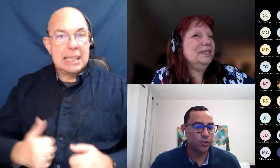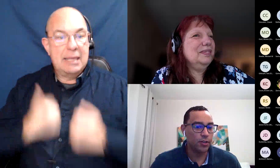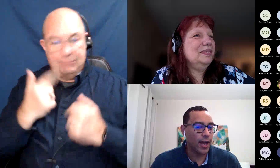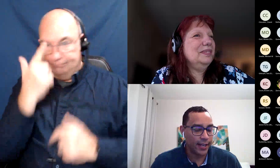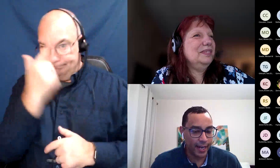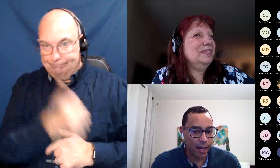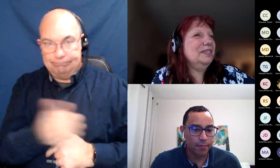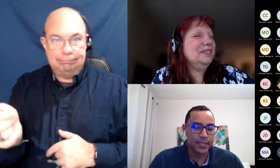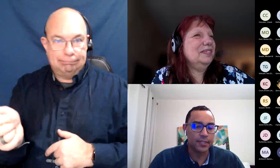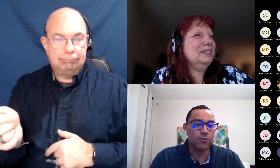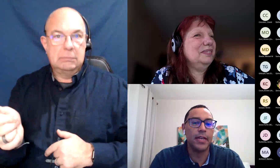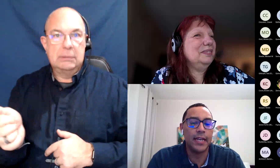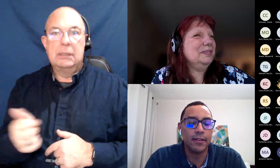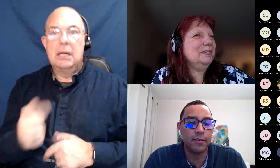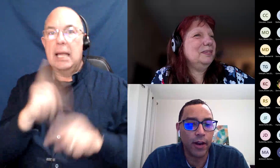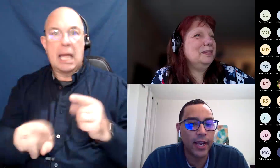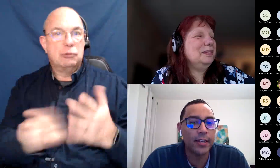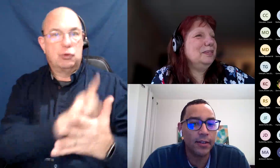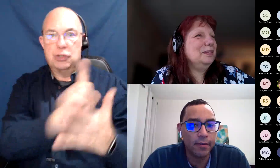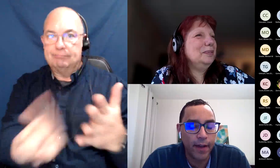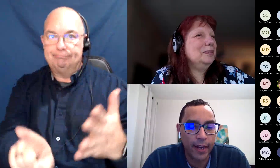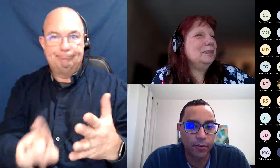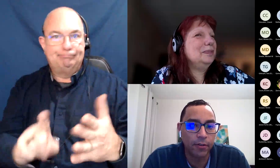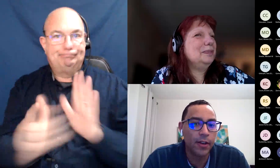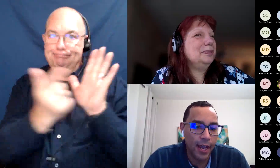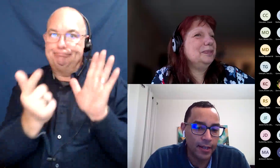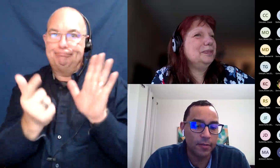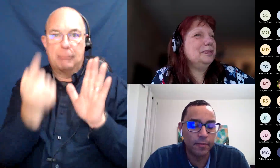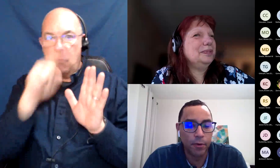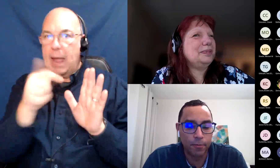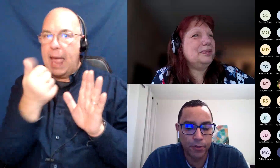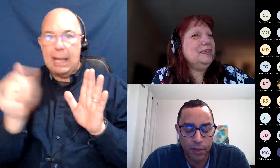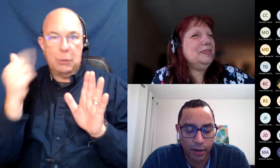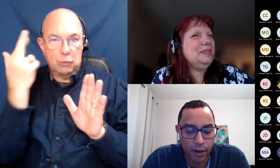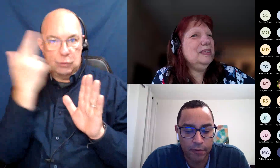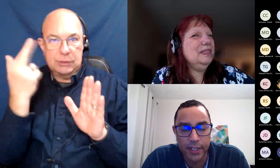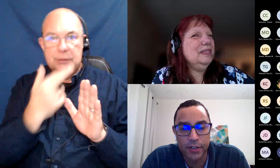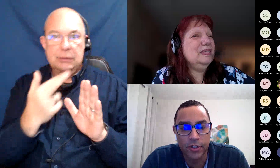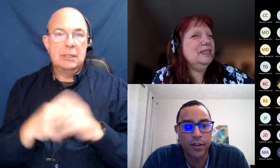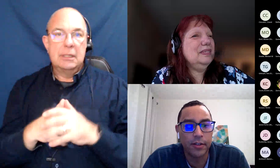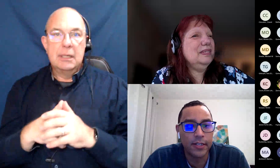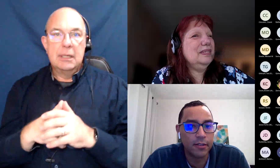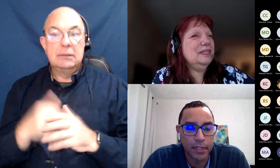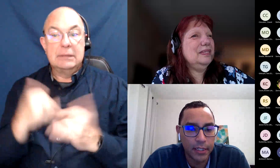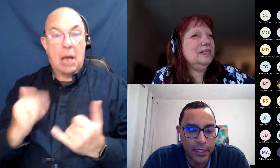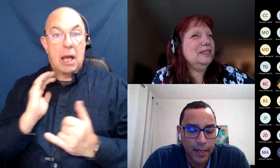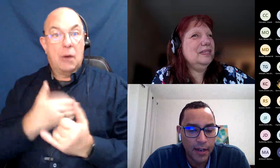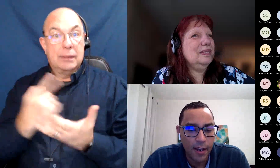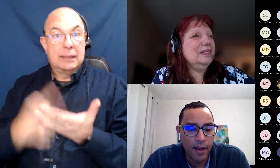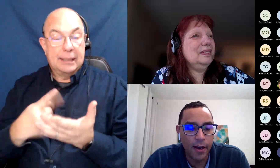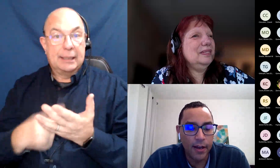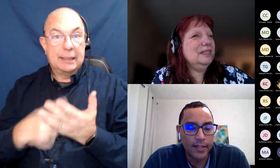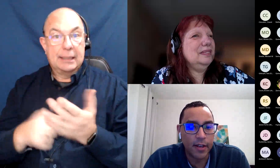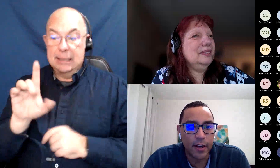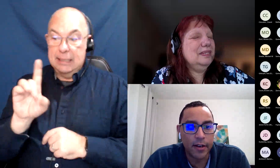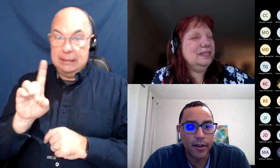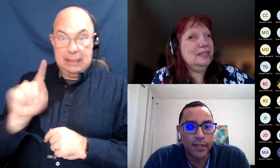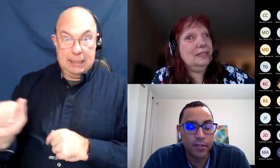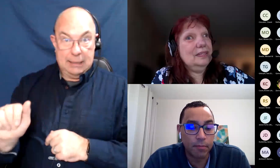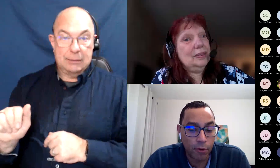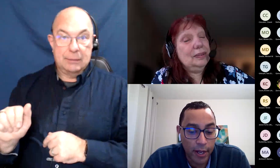want and cannot be discriminated for any factor. And in purpose with our conversation, disability